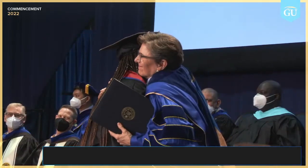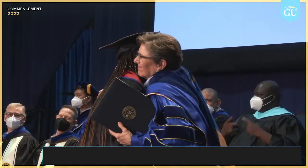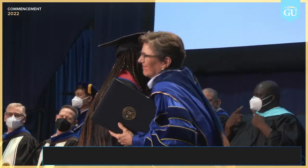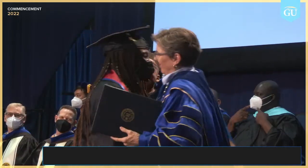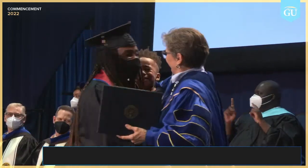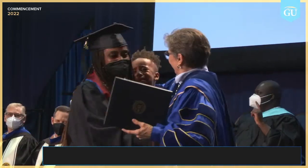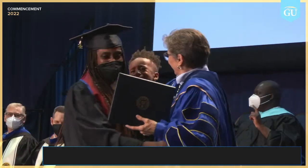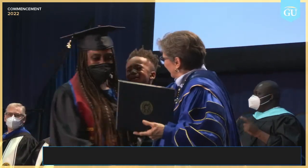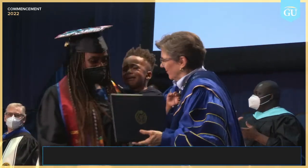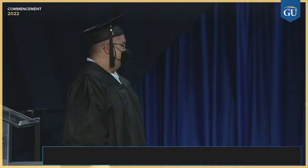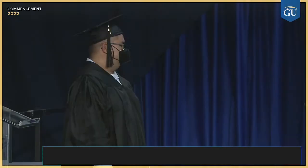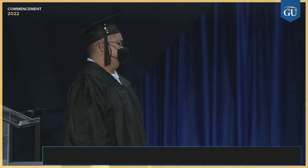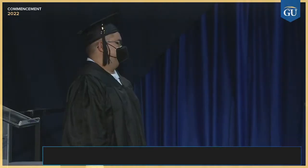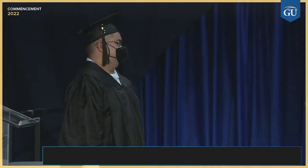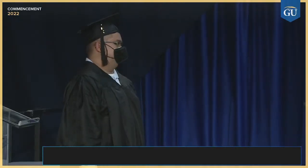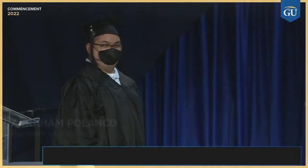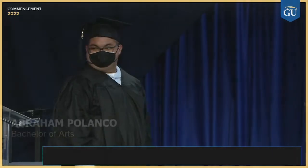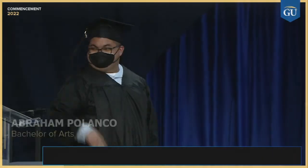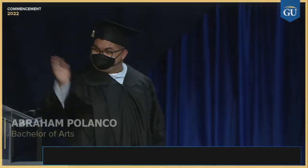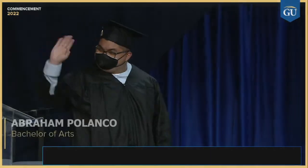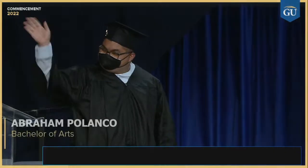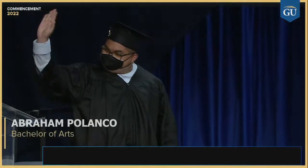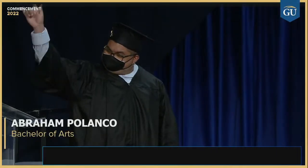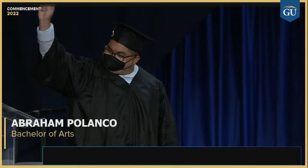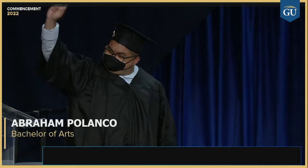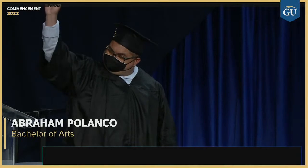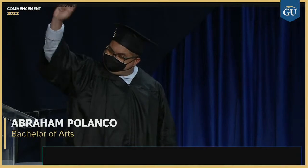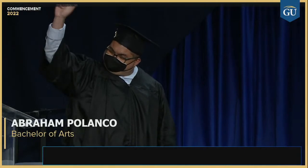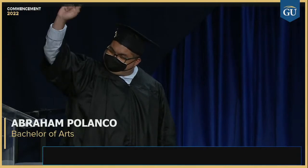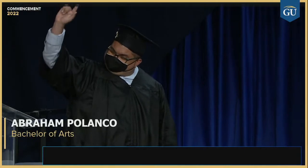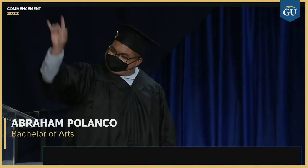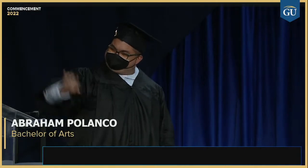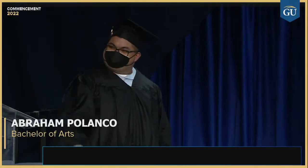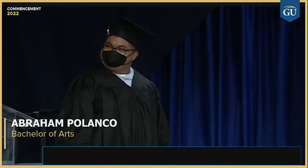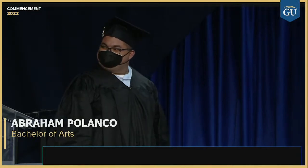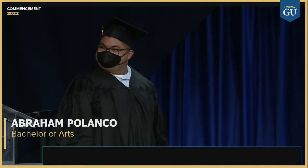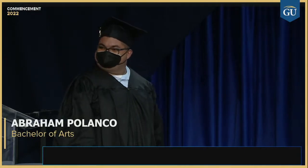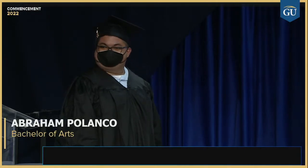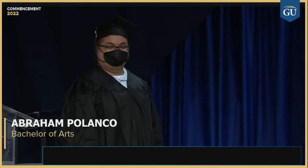Abraham Polanco, Bachelor of Arts.